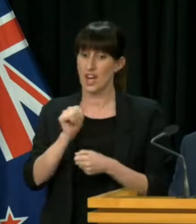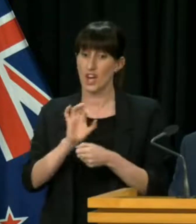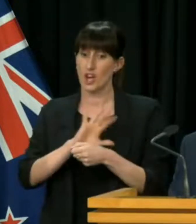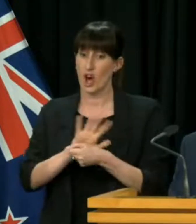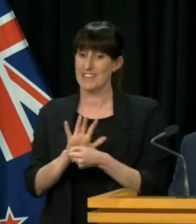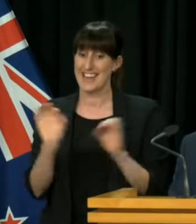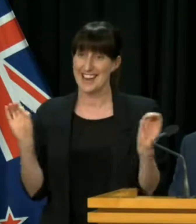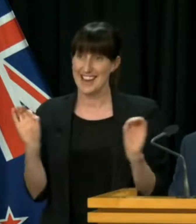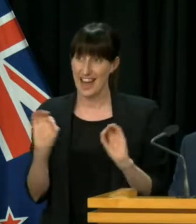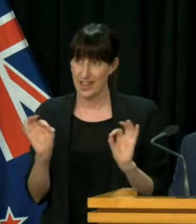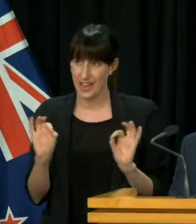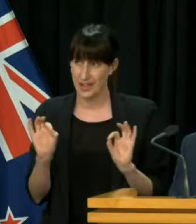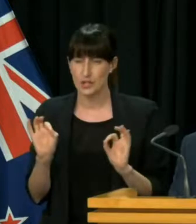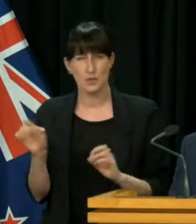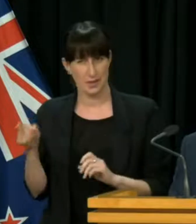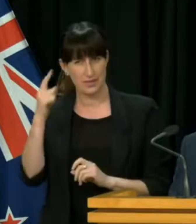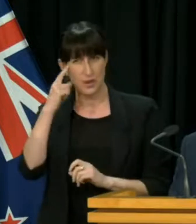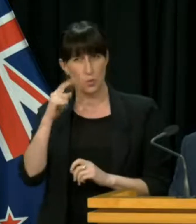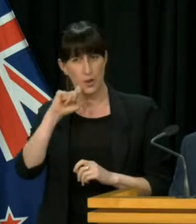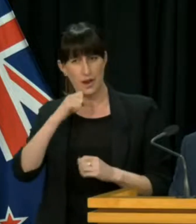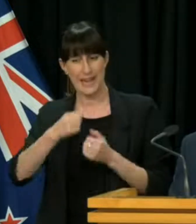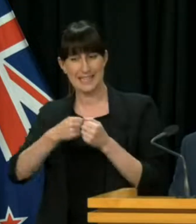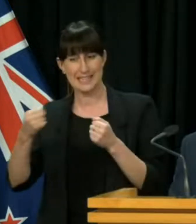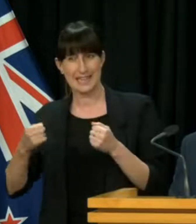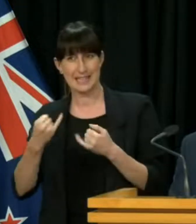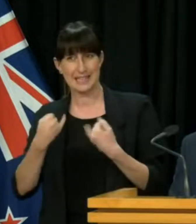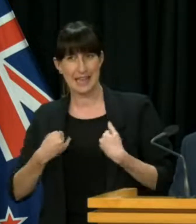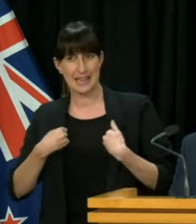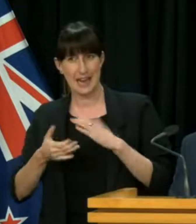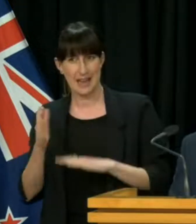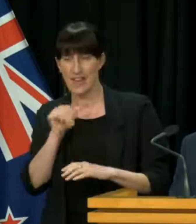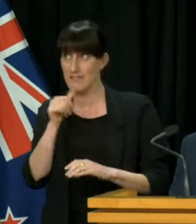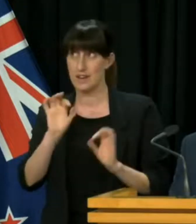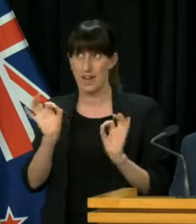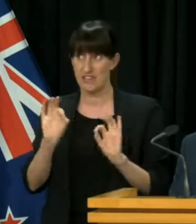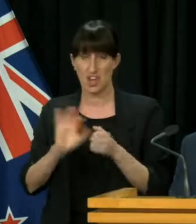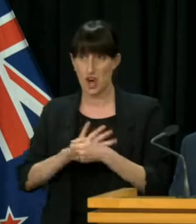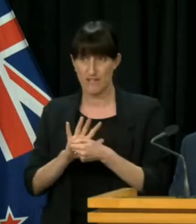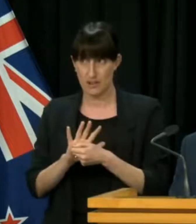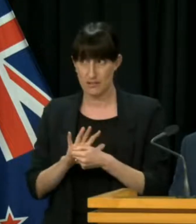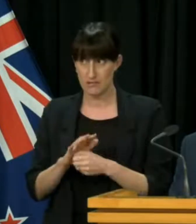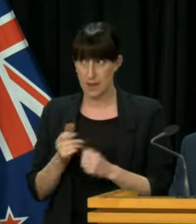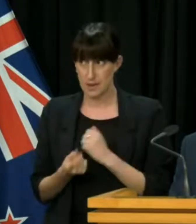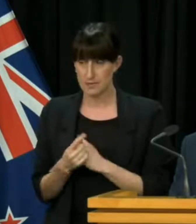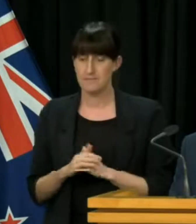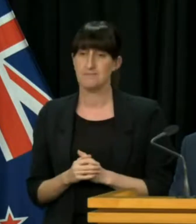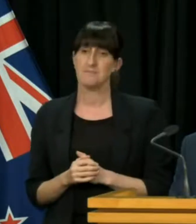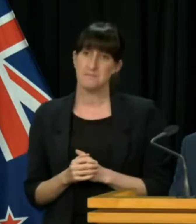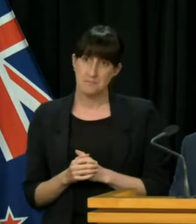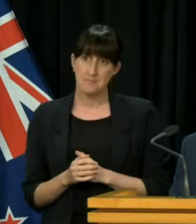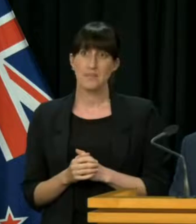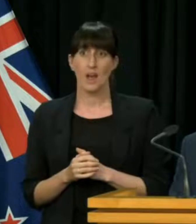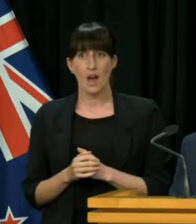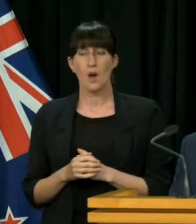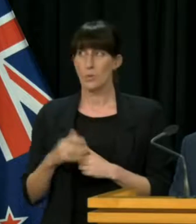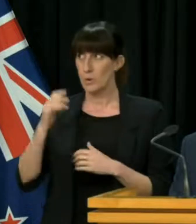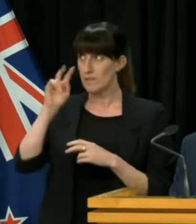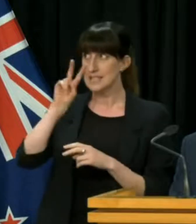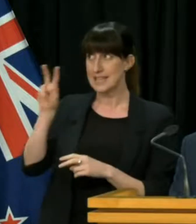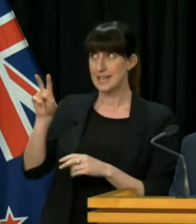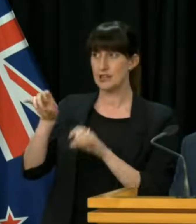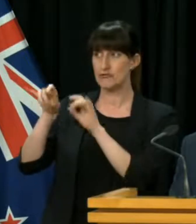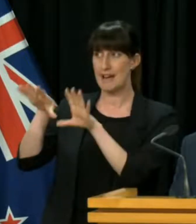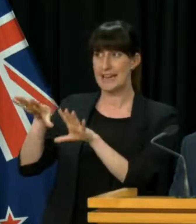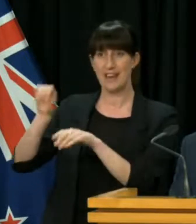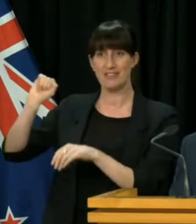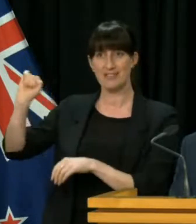COVID? Look, I do think that when you look at New Zealand's entitlements versus the likes of Australia, we do come